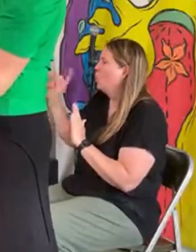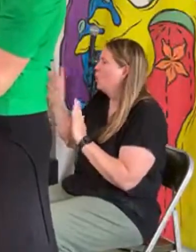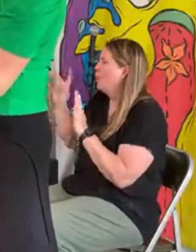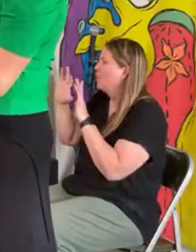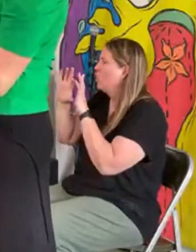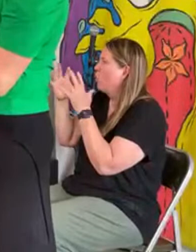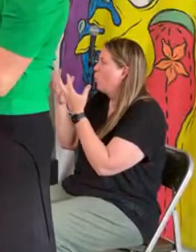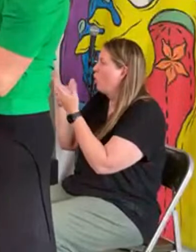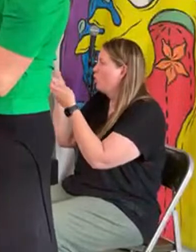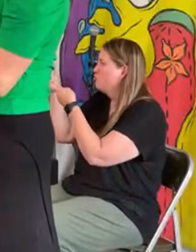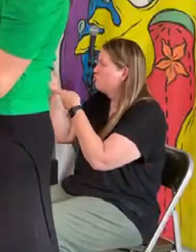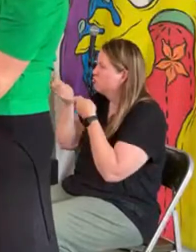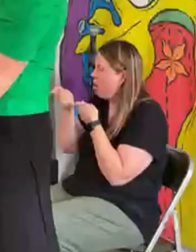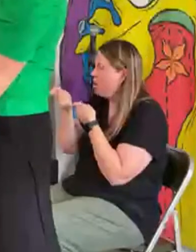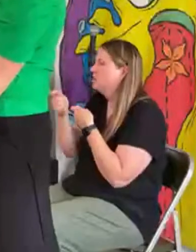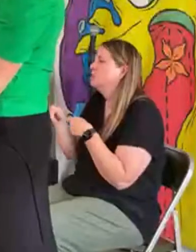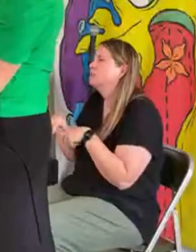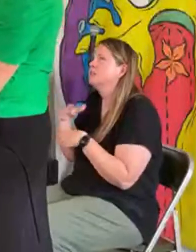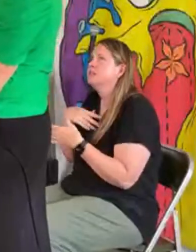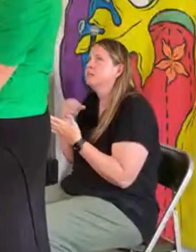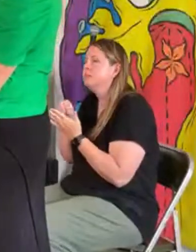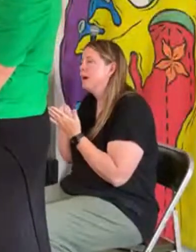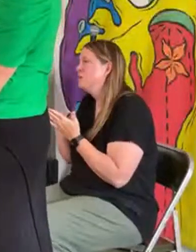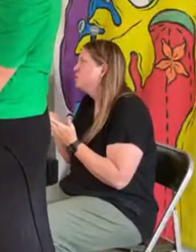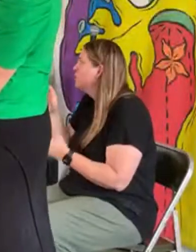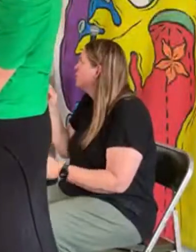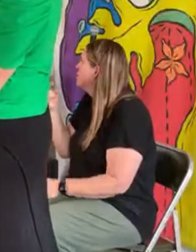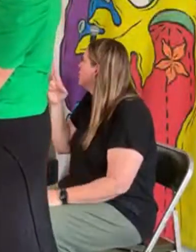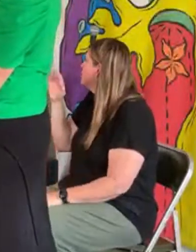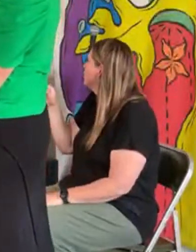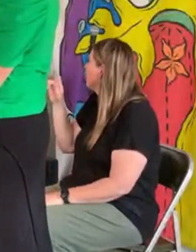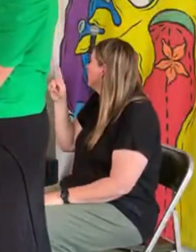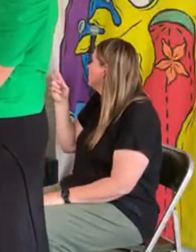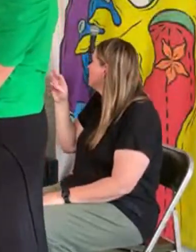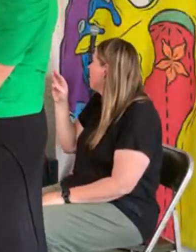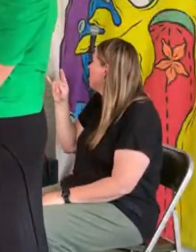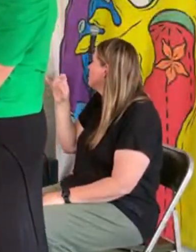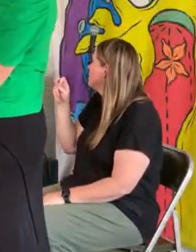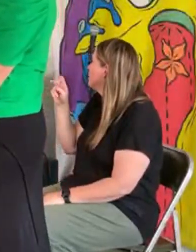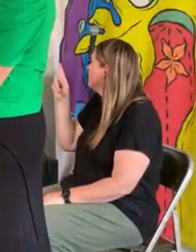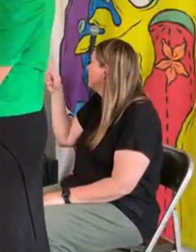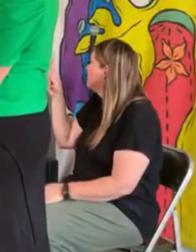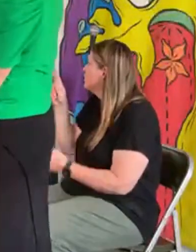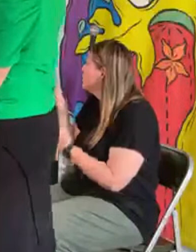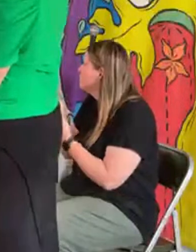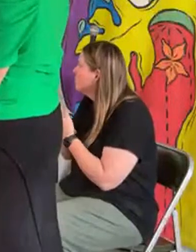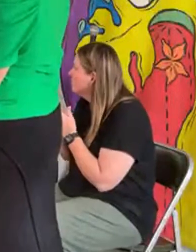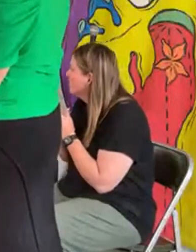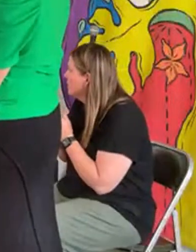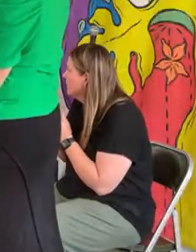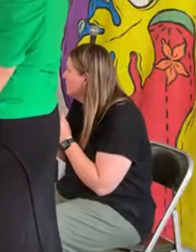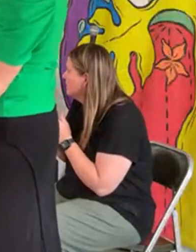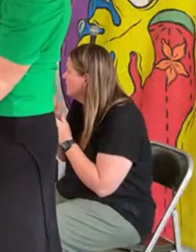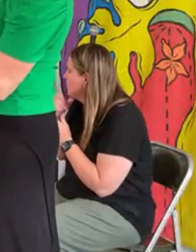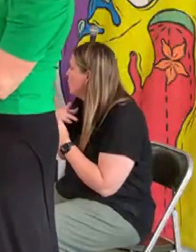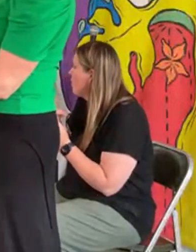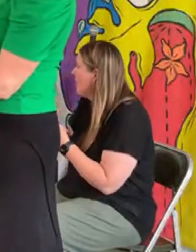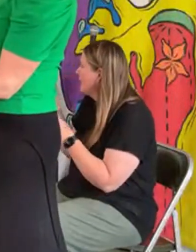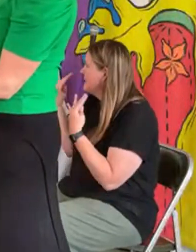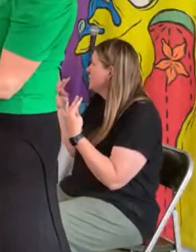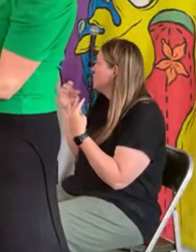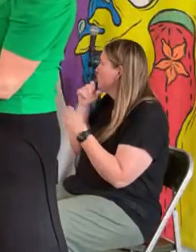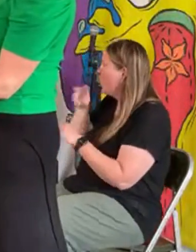you. My student, Sherry Thompson, are you in the house? She wrote that your book made her... Oh, I'm sorry, you don't like... Attention, don't look at